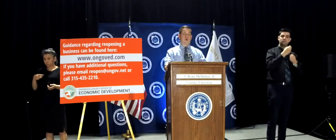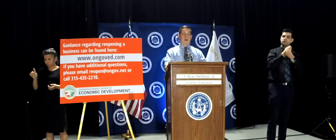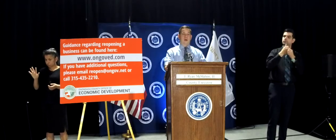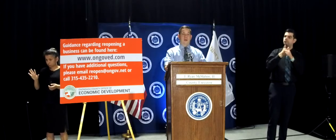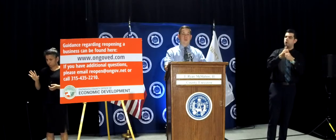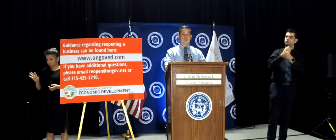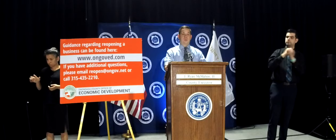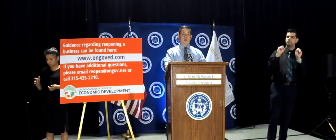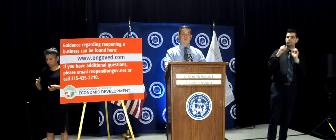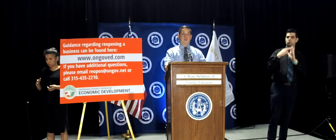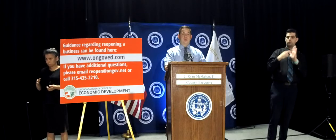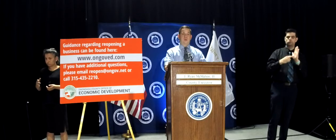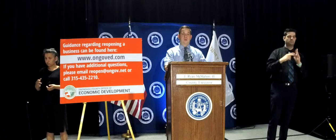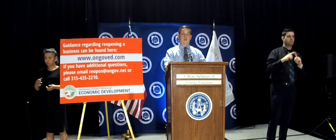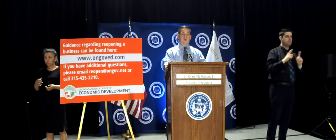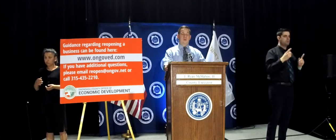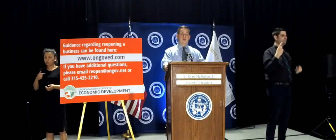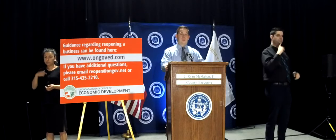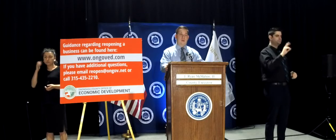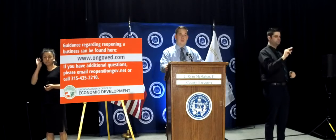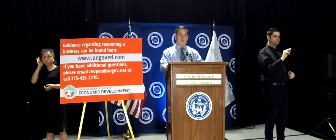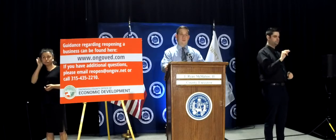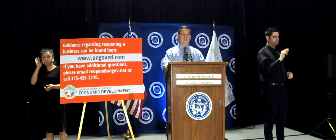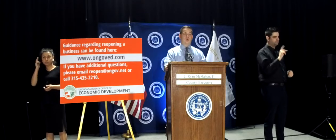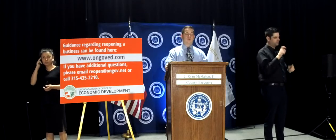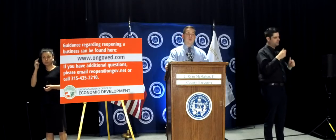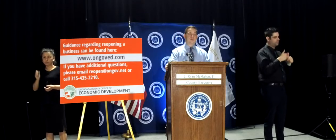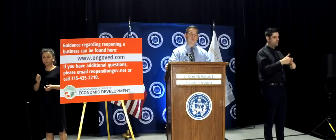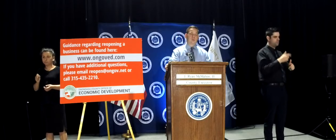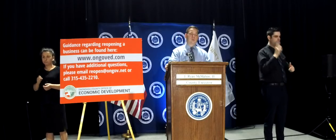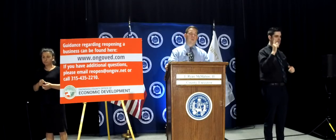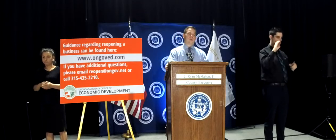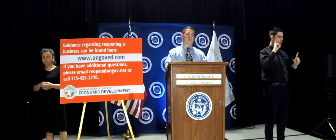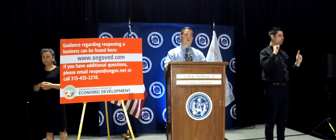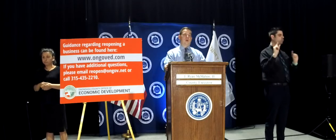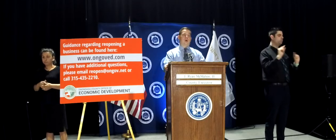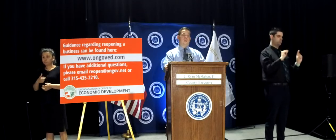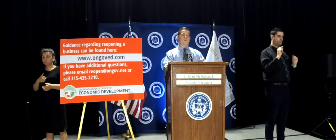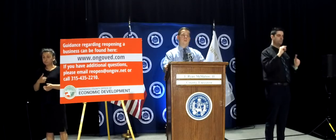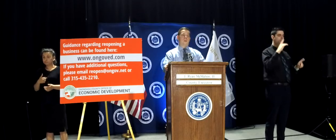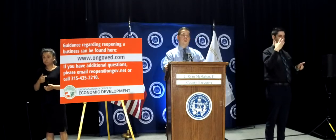I've heard about it, Andrew. I haven't really dove into